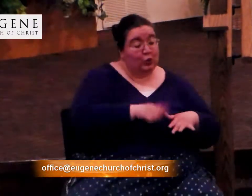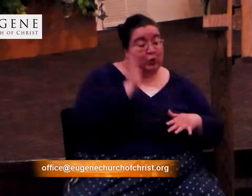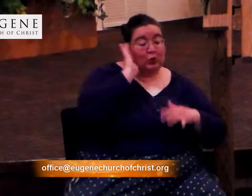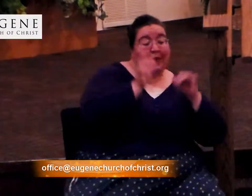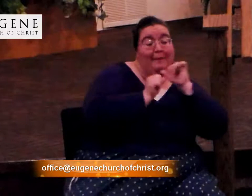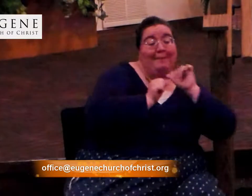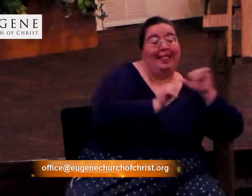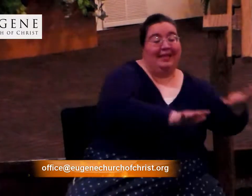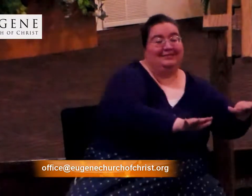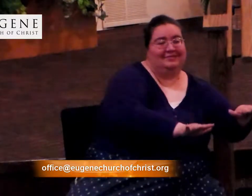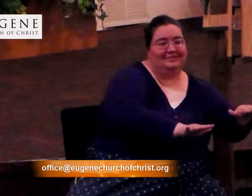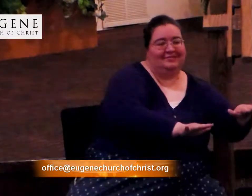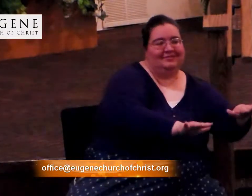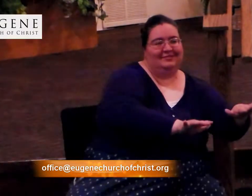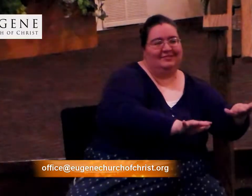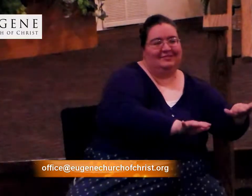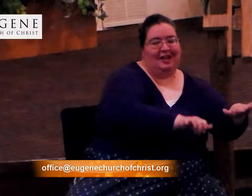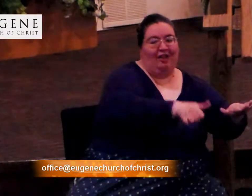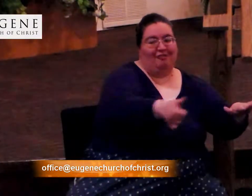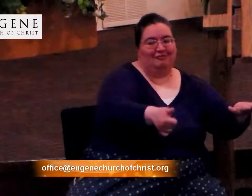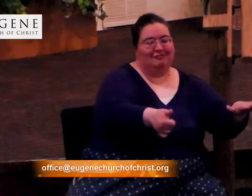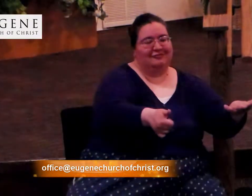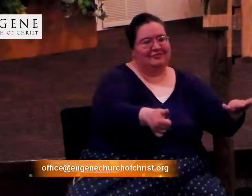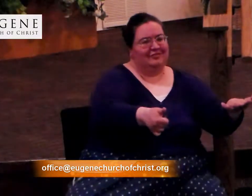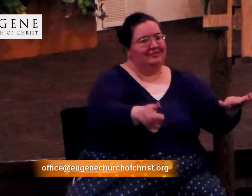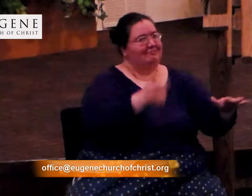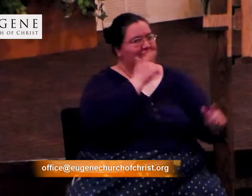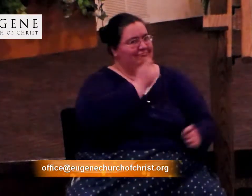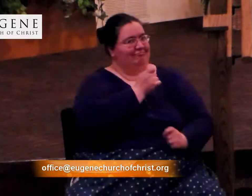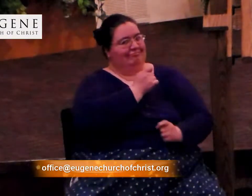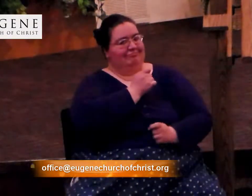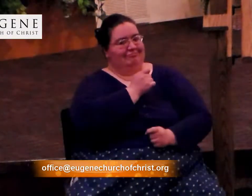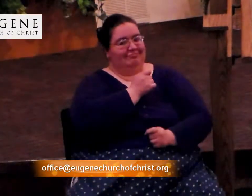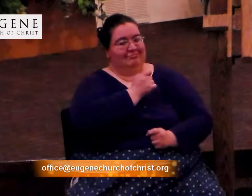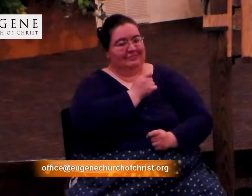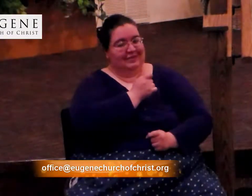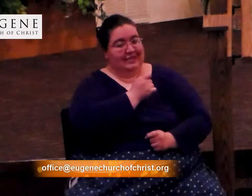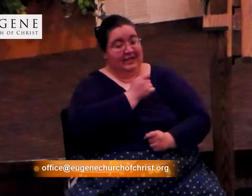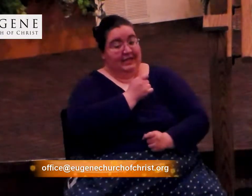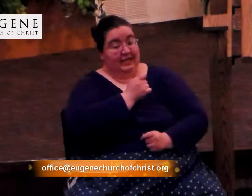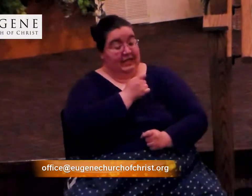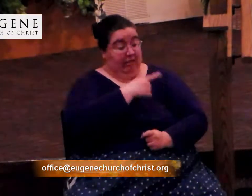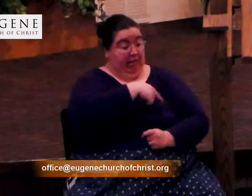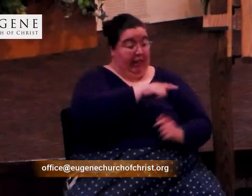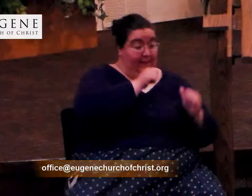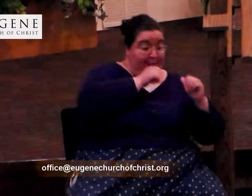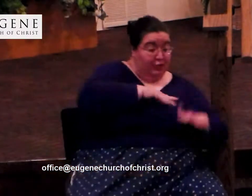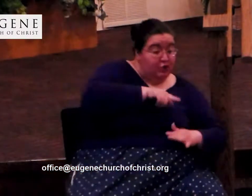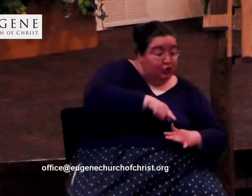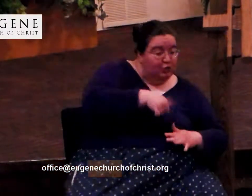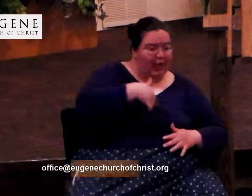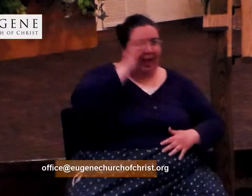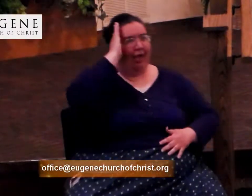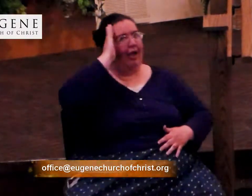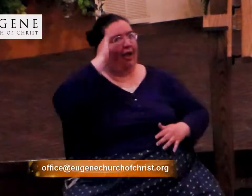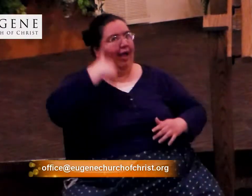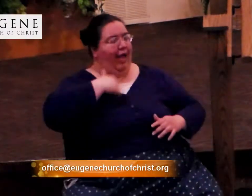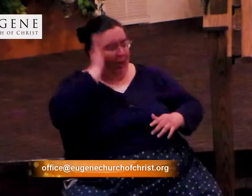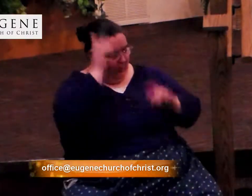so that you can be a blessing to others. "I will bless those who bless you, and him who dishonors you I will curse, and in you all families of the